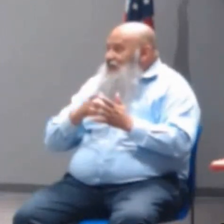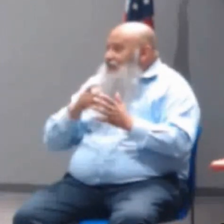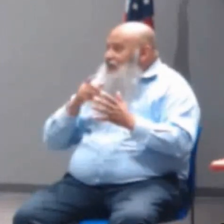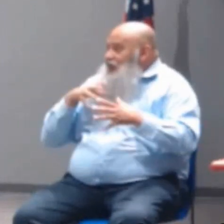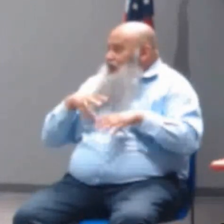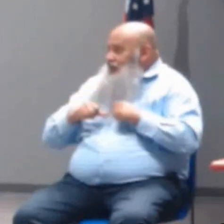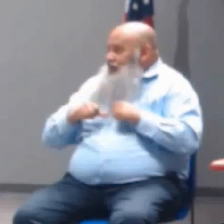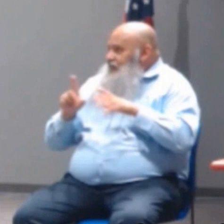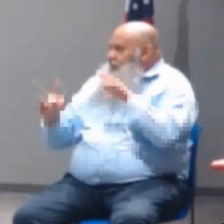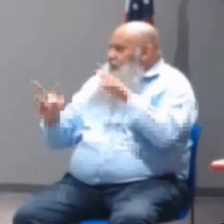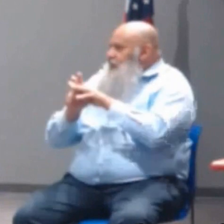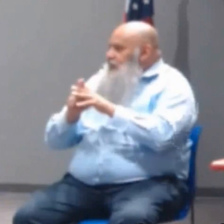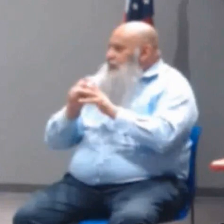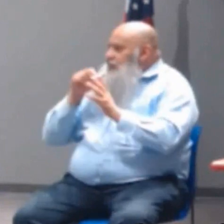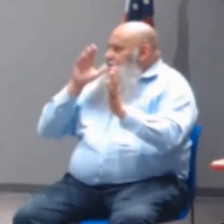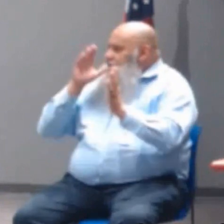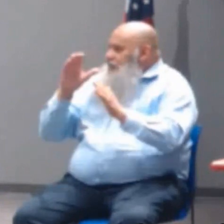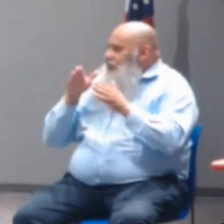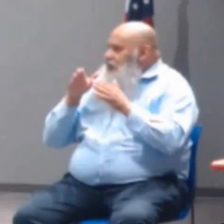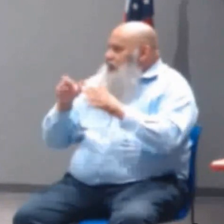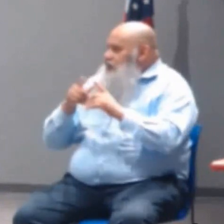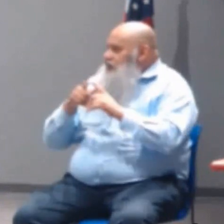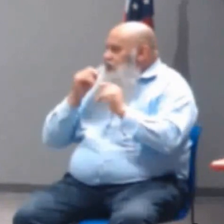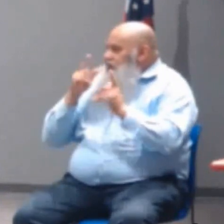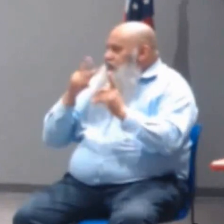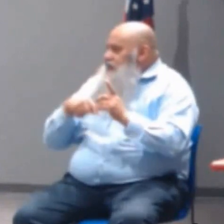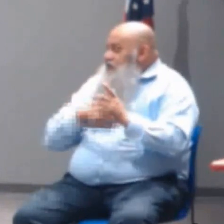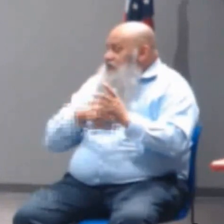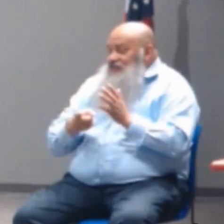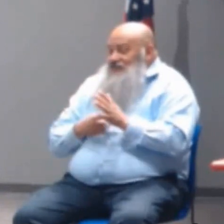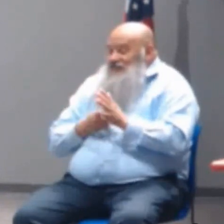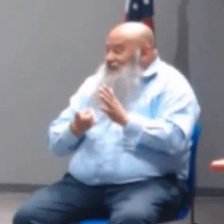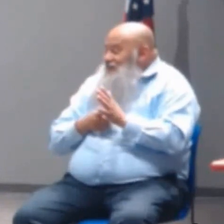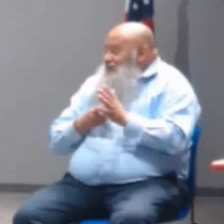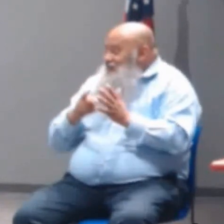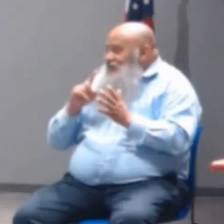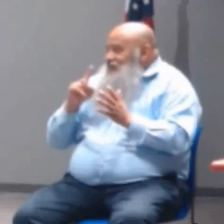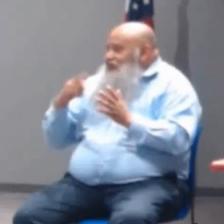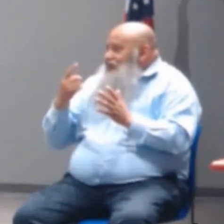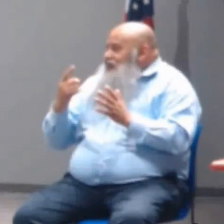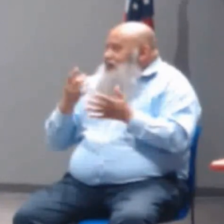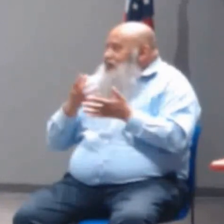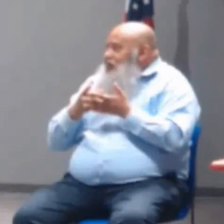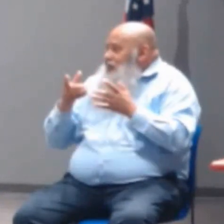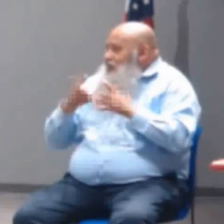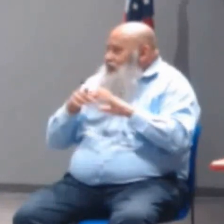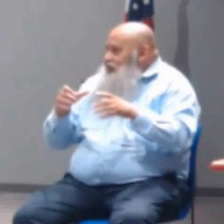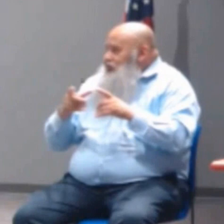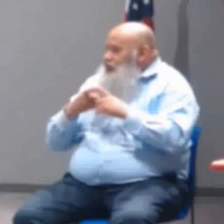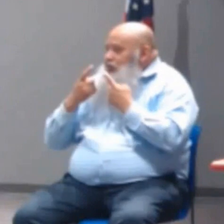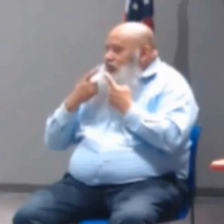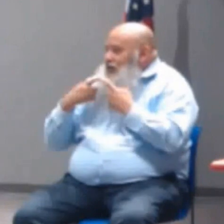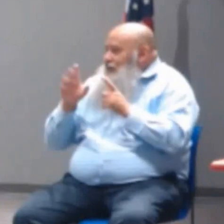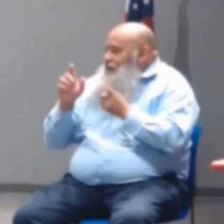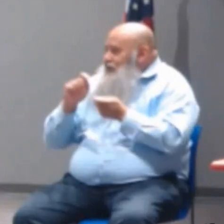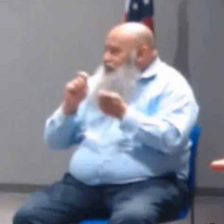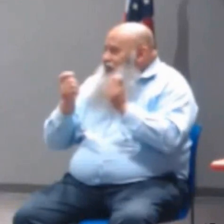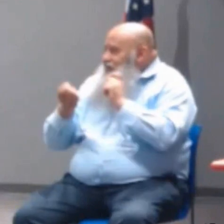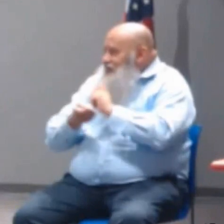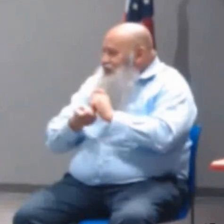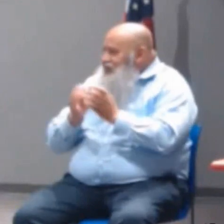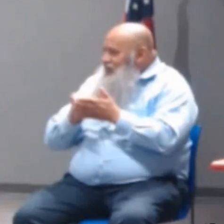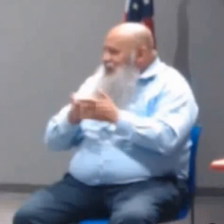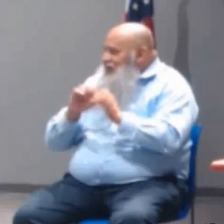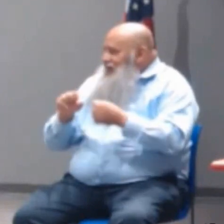really unexpected ways and surprise us. And sometimes there's just so much to do to accomplish a transition that it can